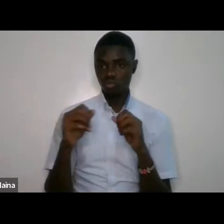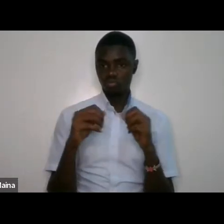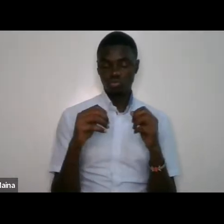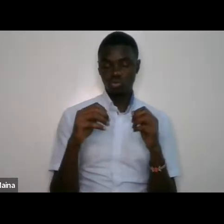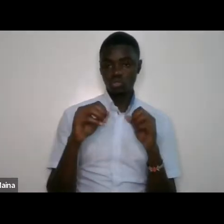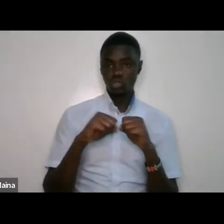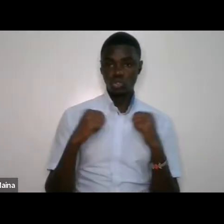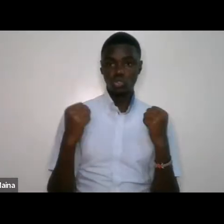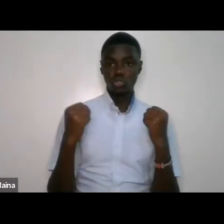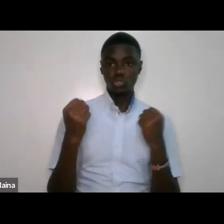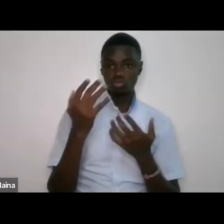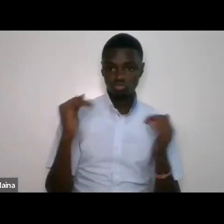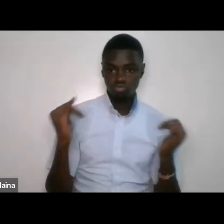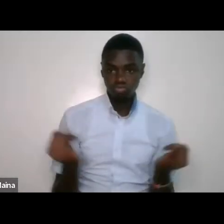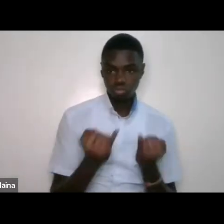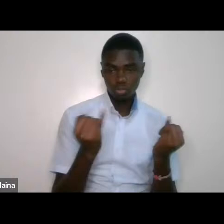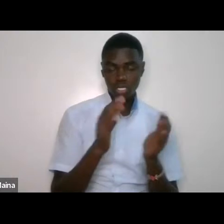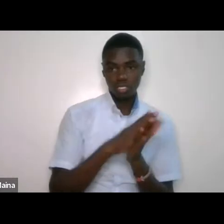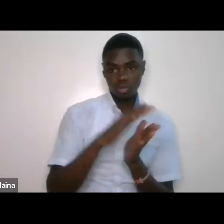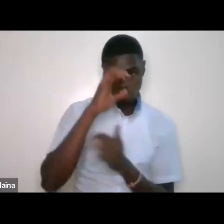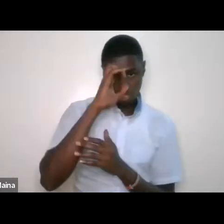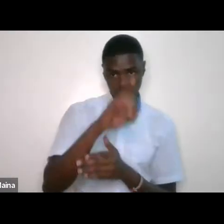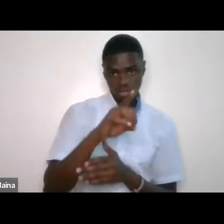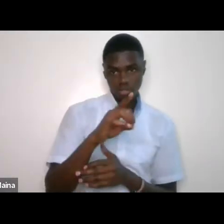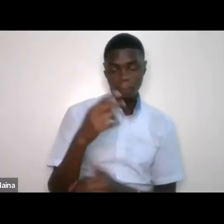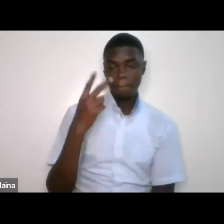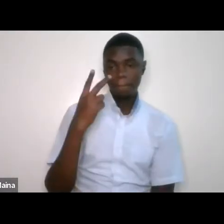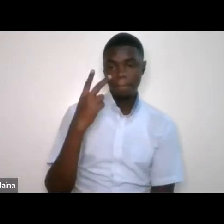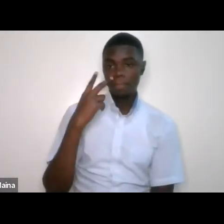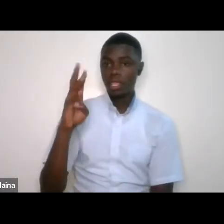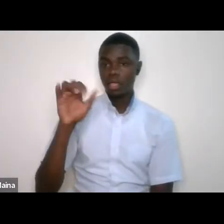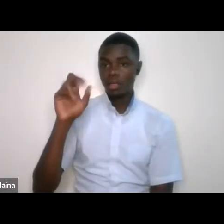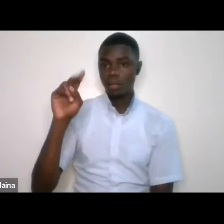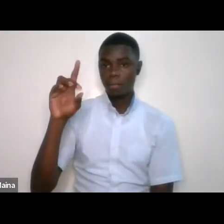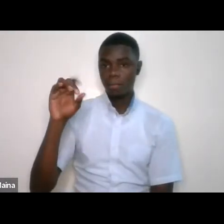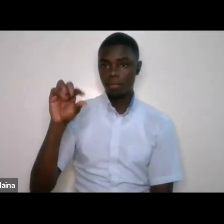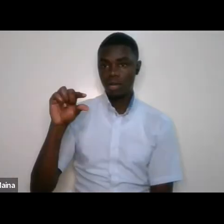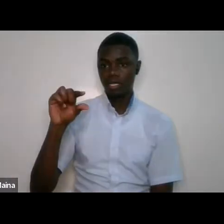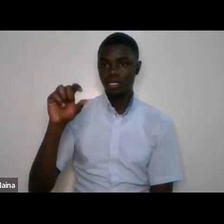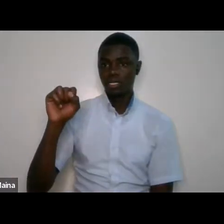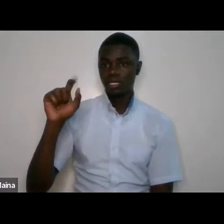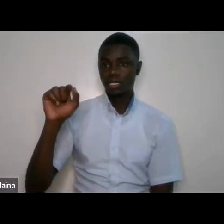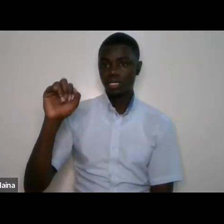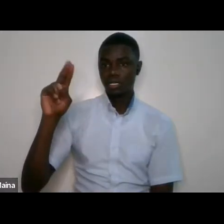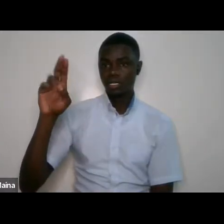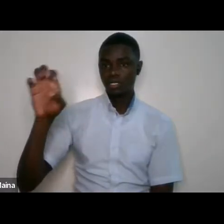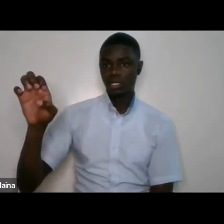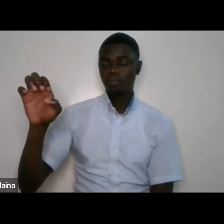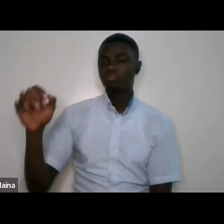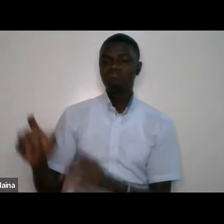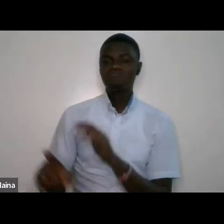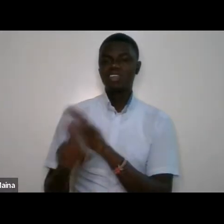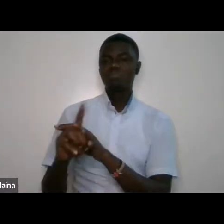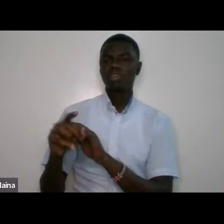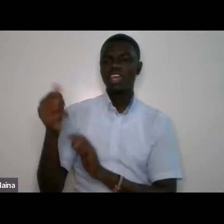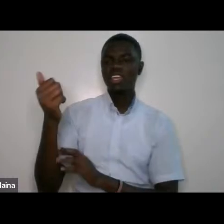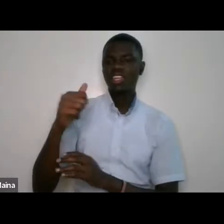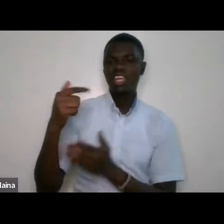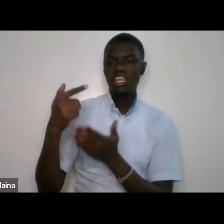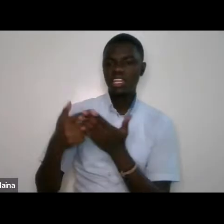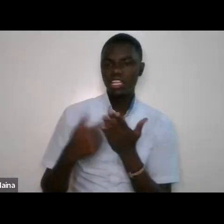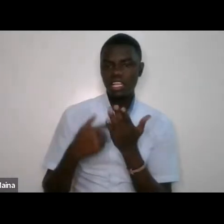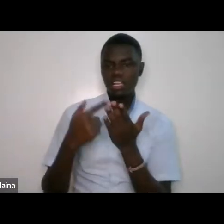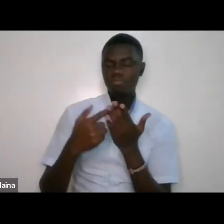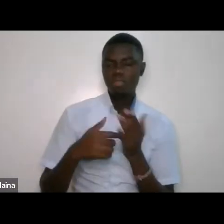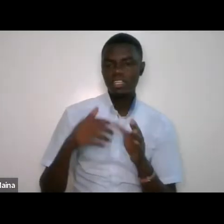So if you look at Bernstein doesn't appear in any of the debates in the UK. And hardly ever when